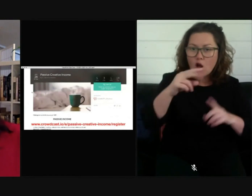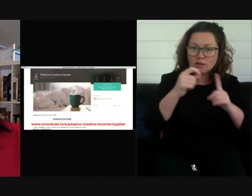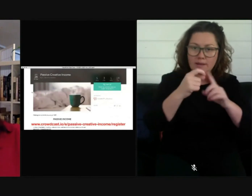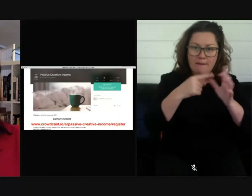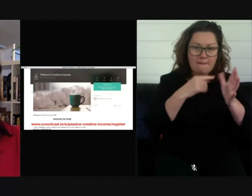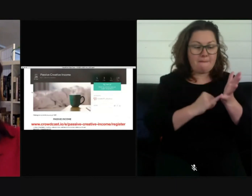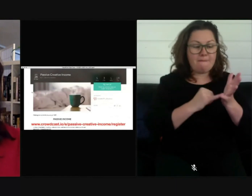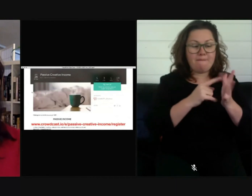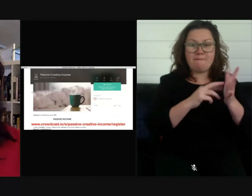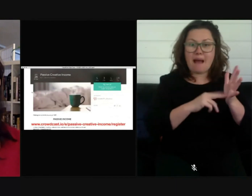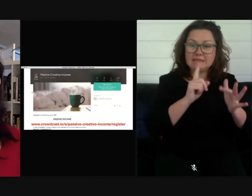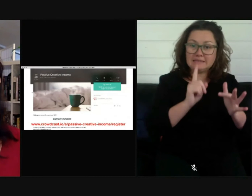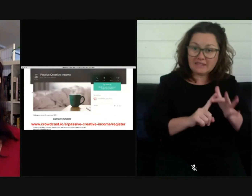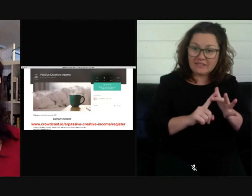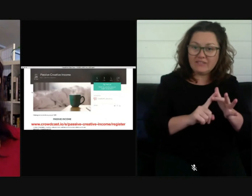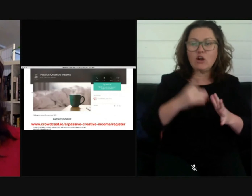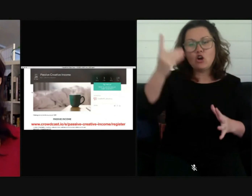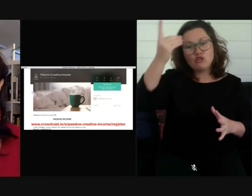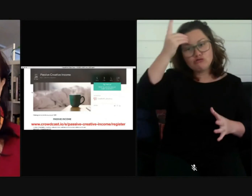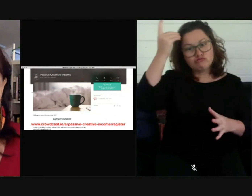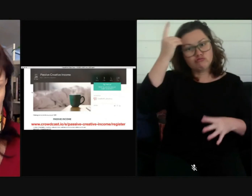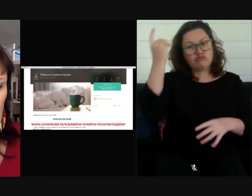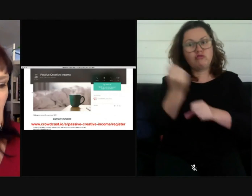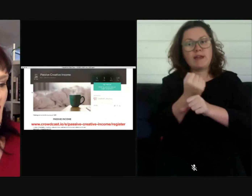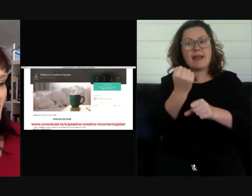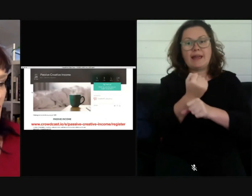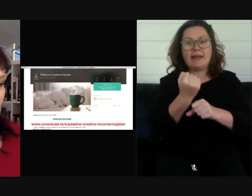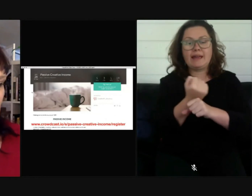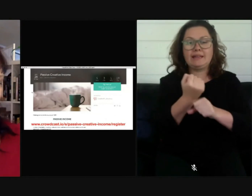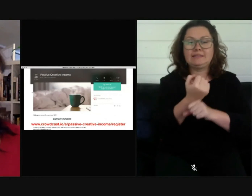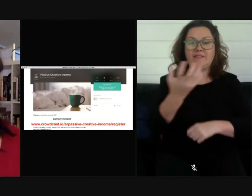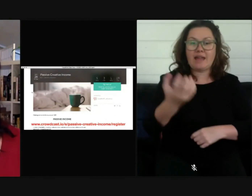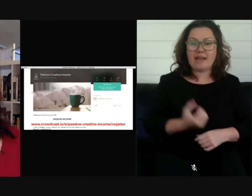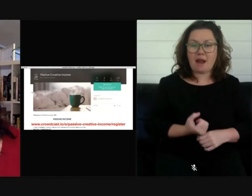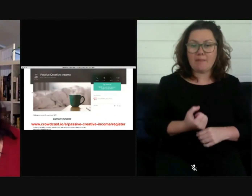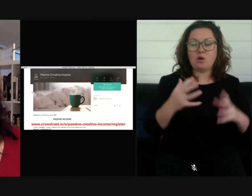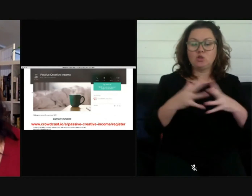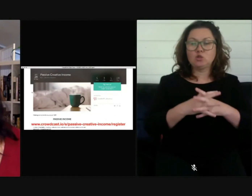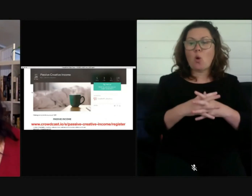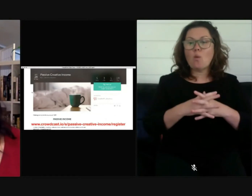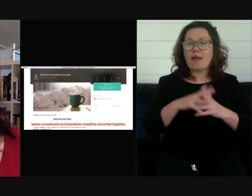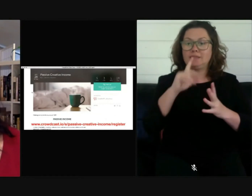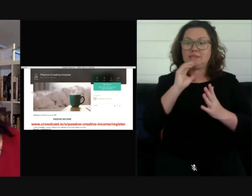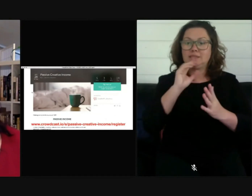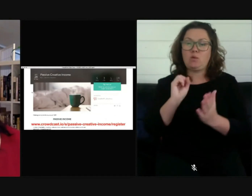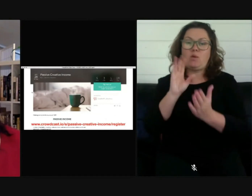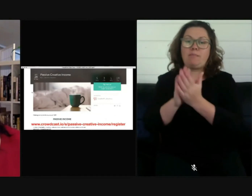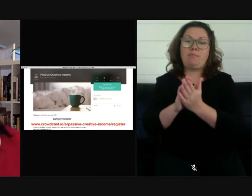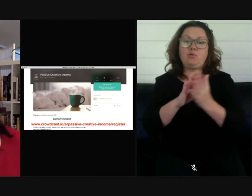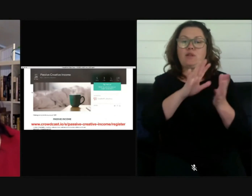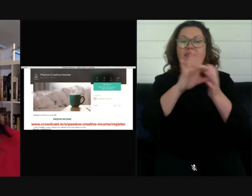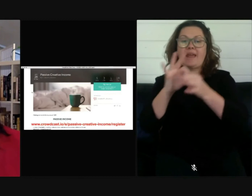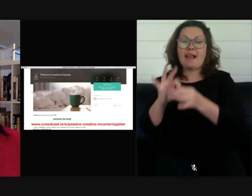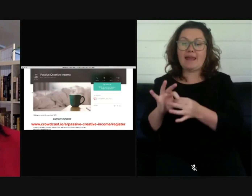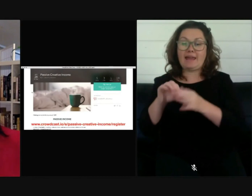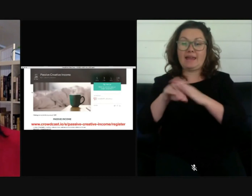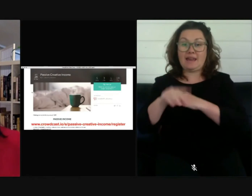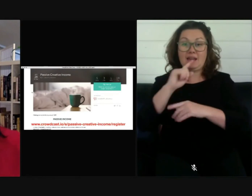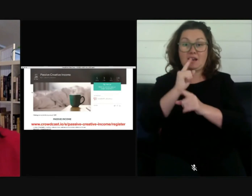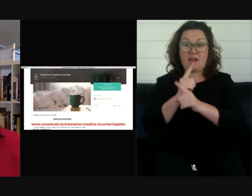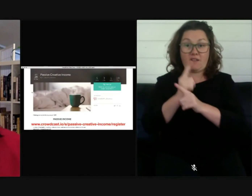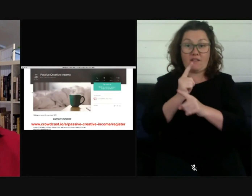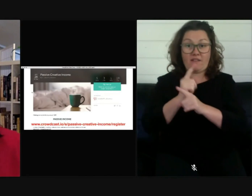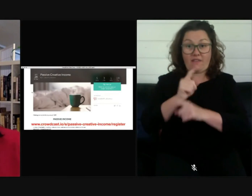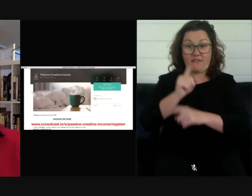going to pop the link into the chat for you, or you can simply do a Google search on Passive Creative Income